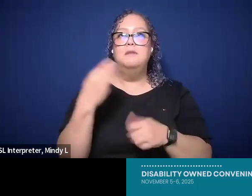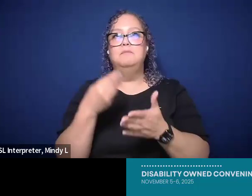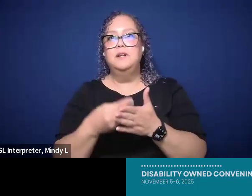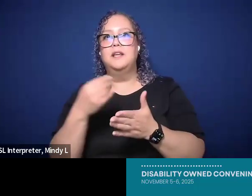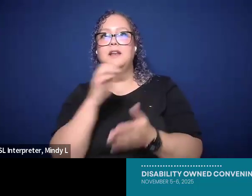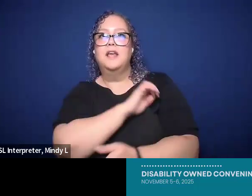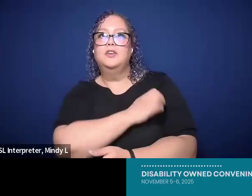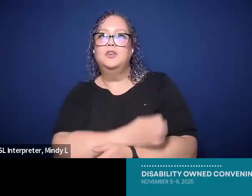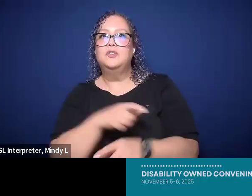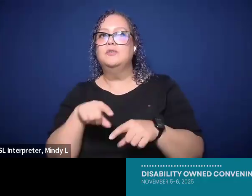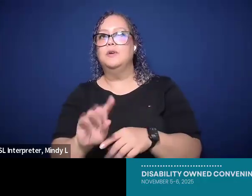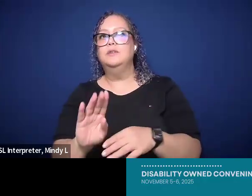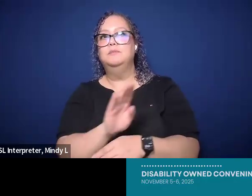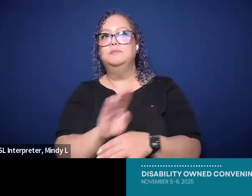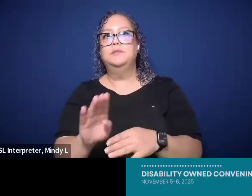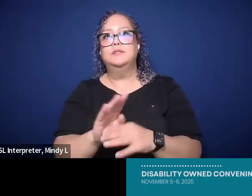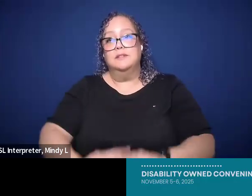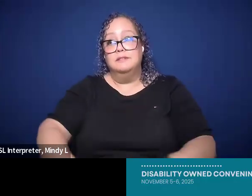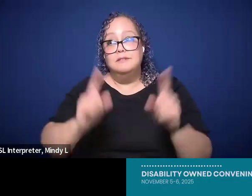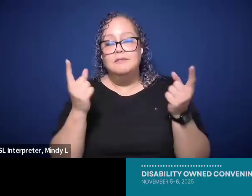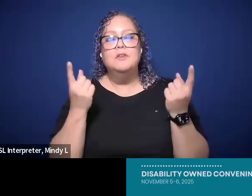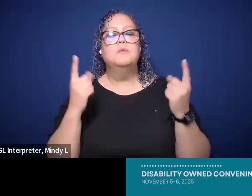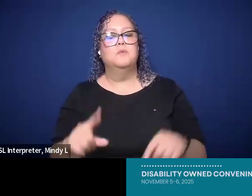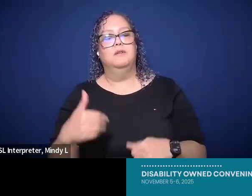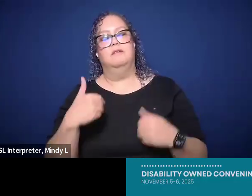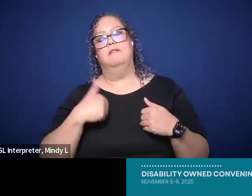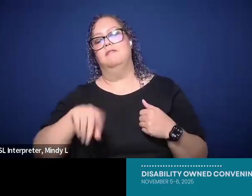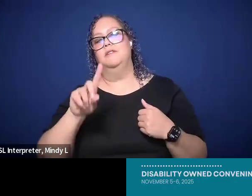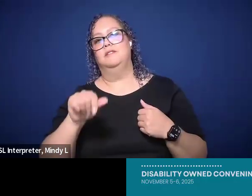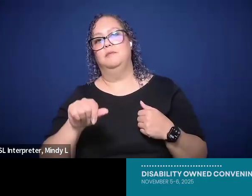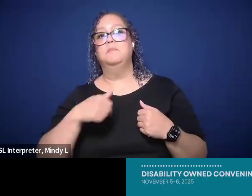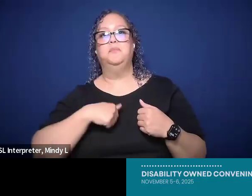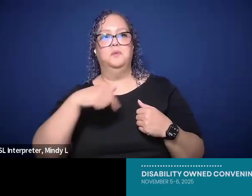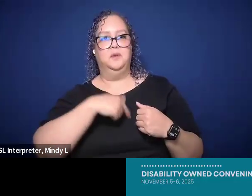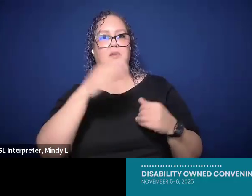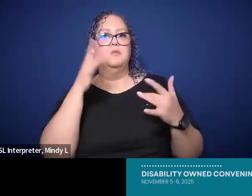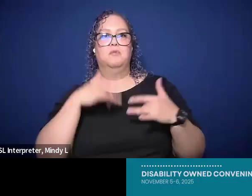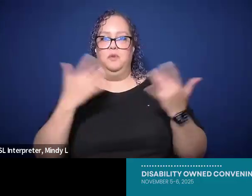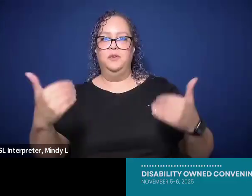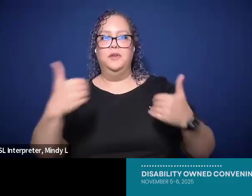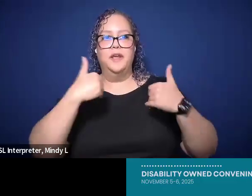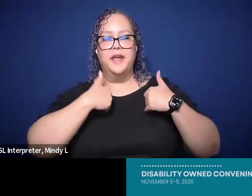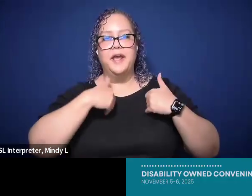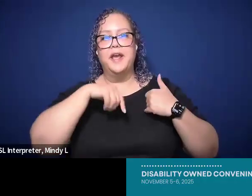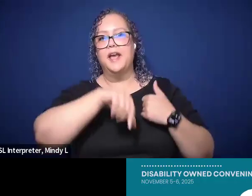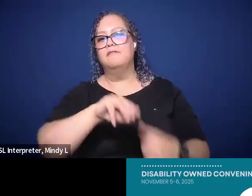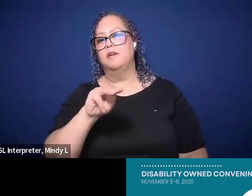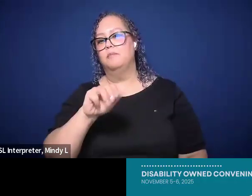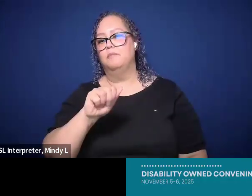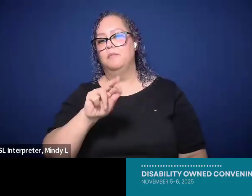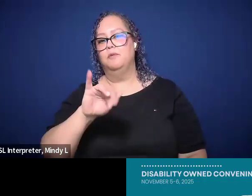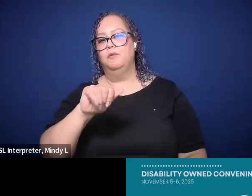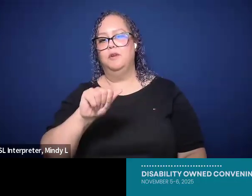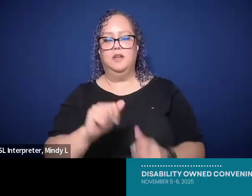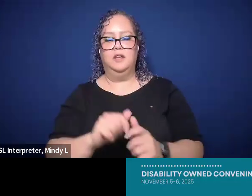We are delighted to meet Maria Chapman, who I'm going to introduce in a moment. Make sure if you need to,